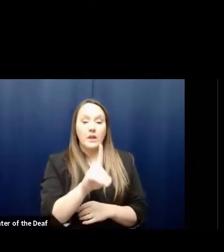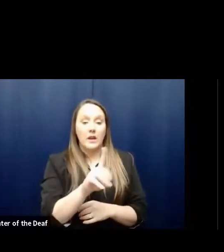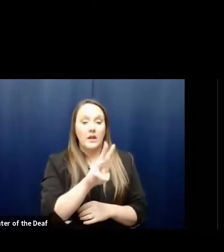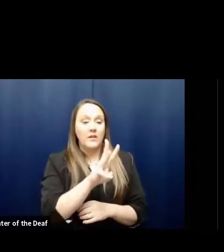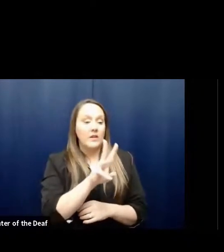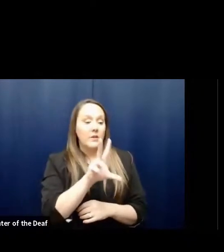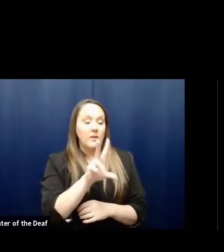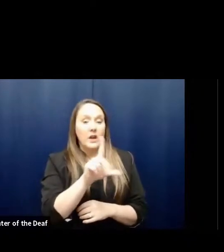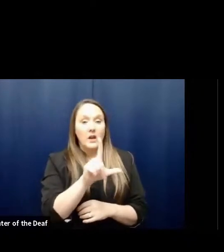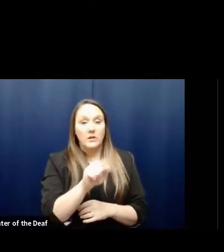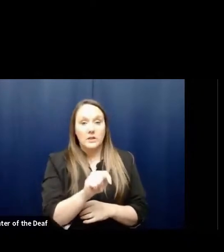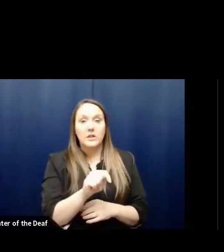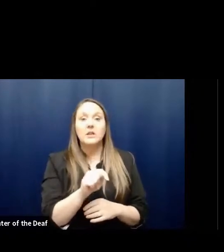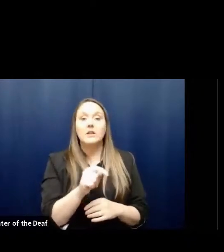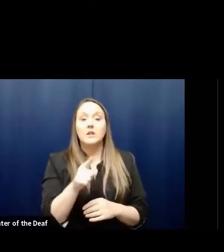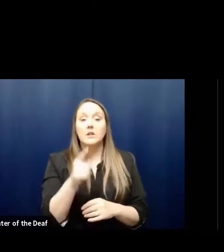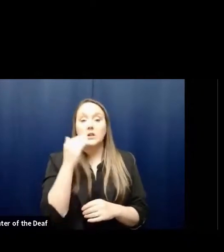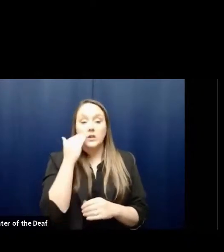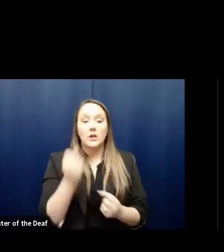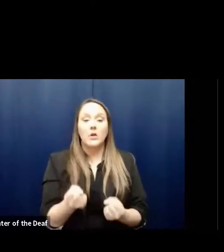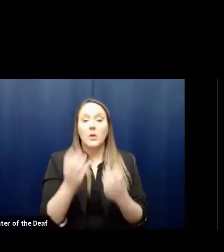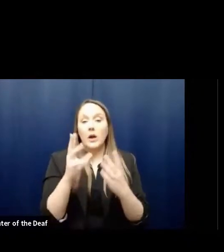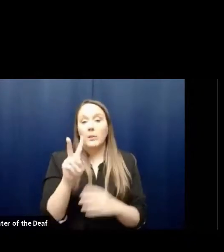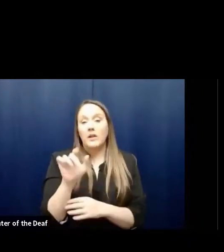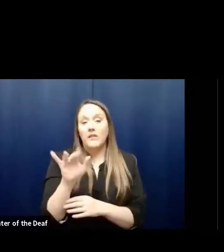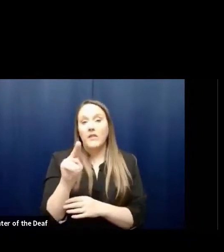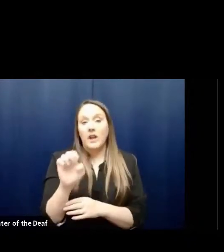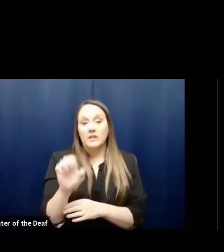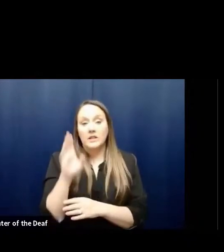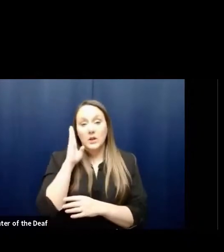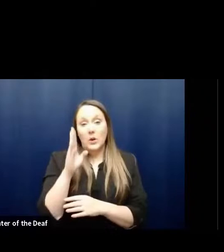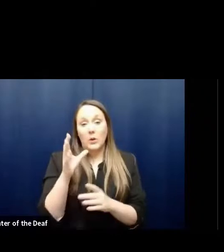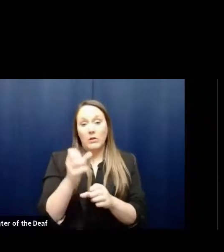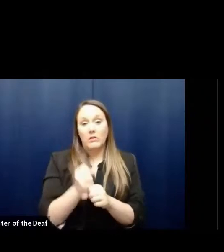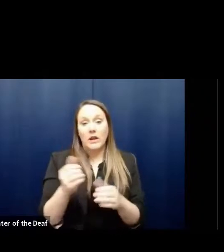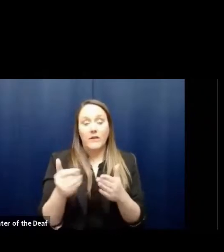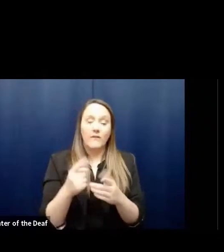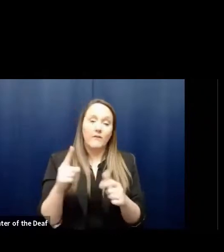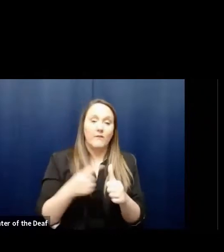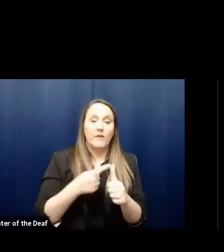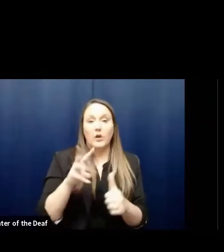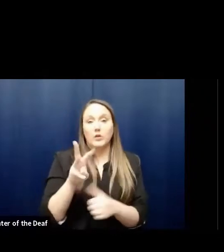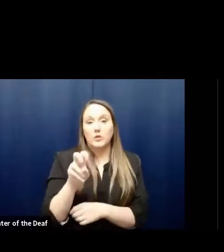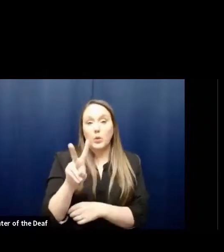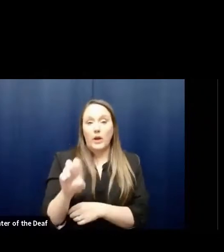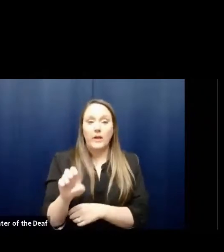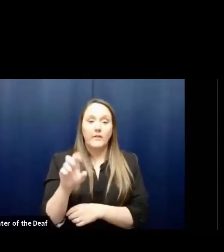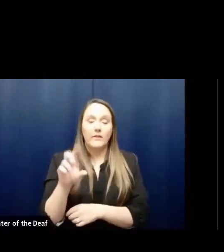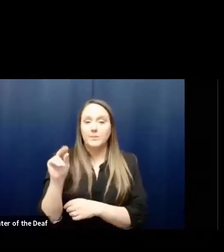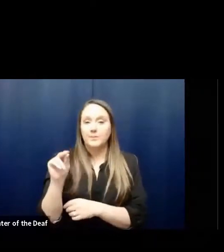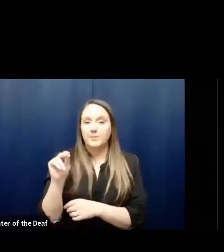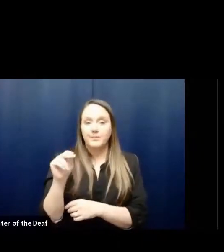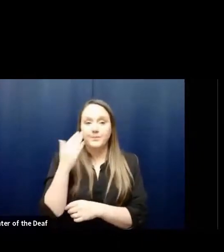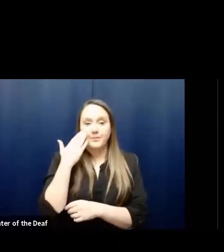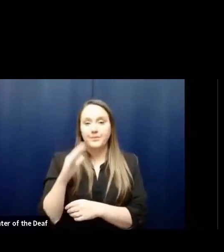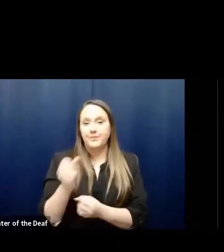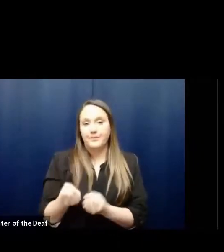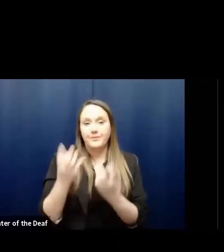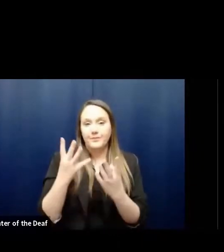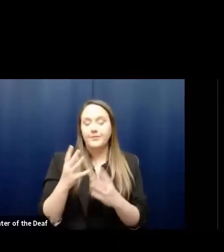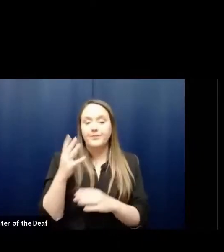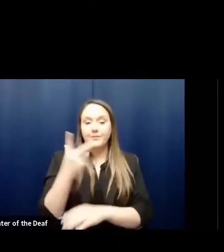WVLT, do you know the number of vaccines Knox County is expecting in the first wave? No, we don't. The